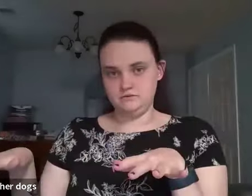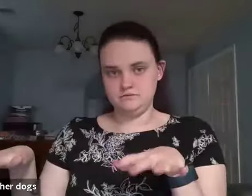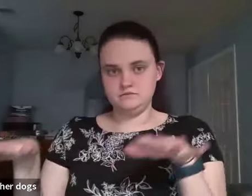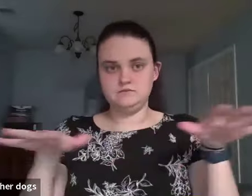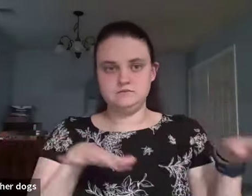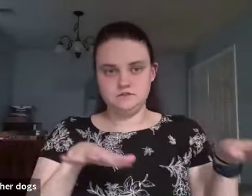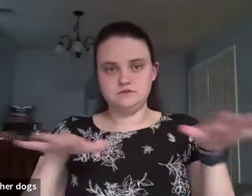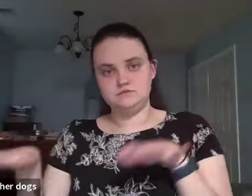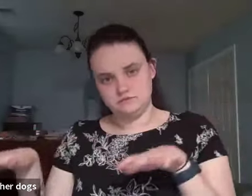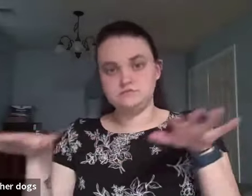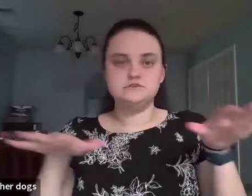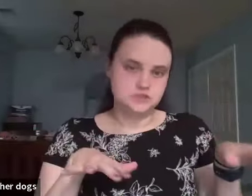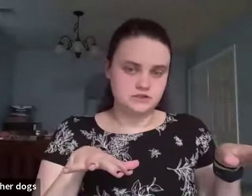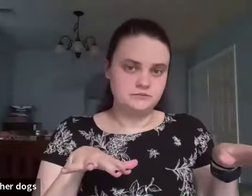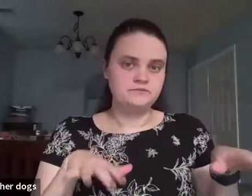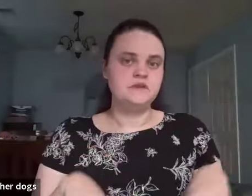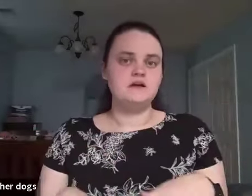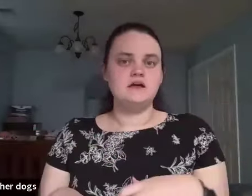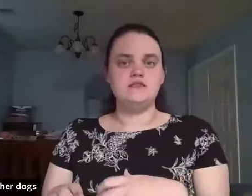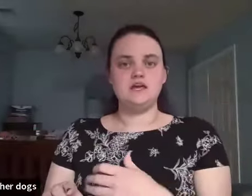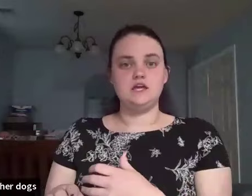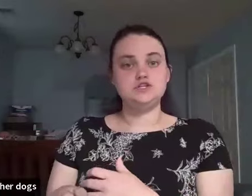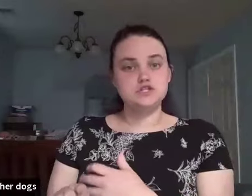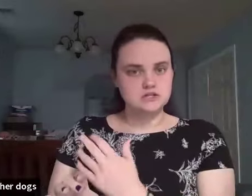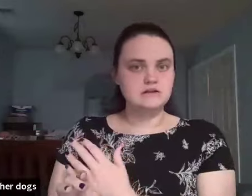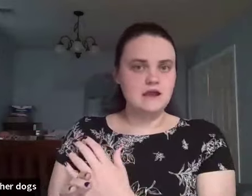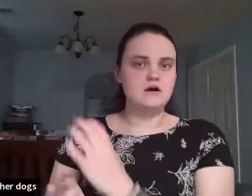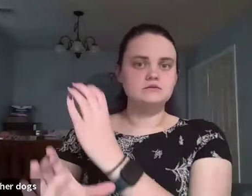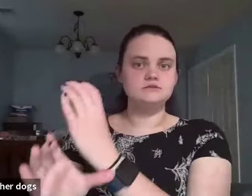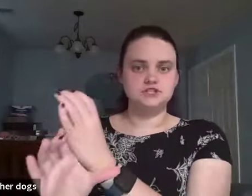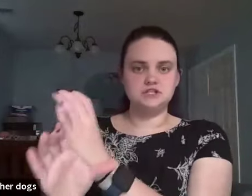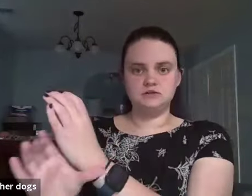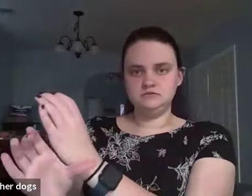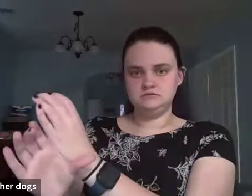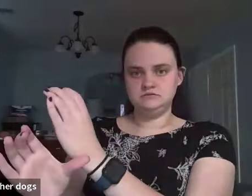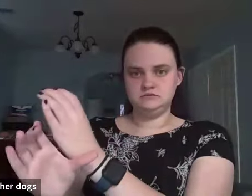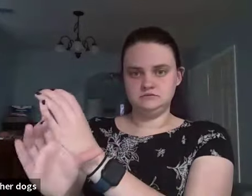Chill. So chill. And then chill out. Chill.